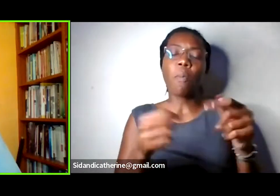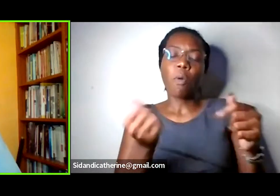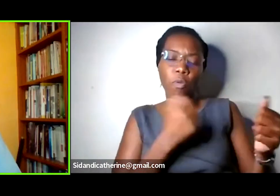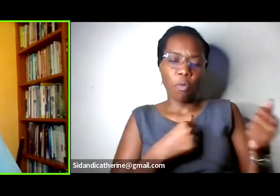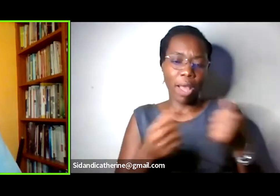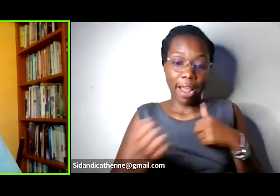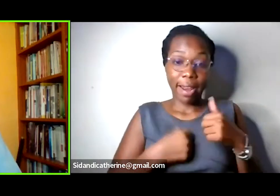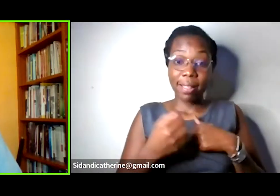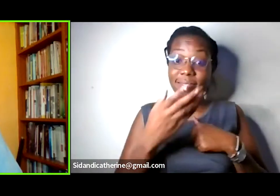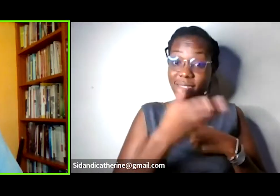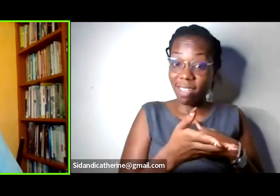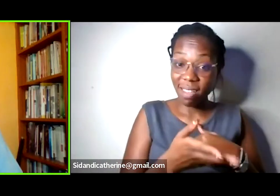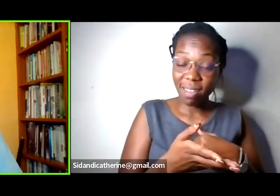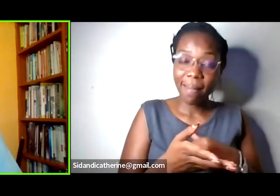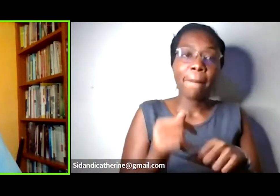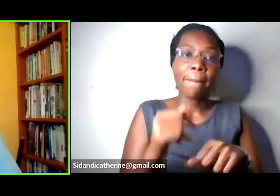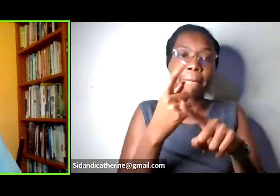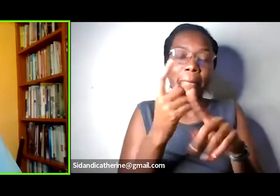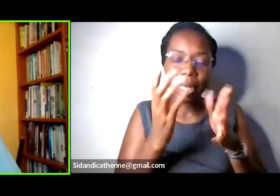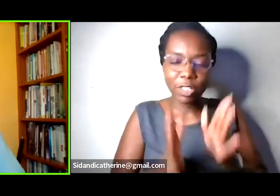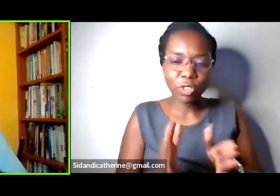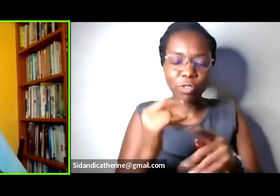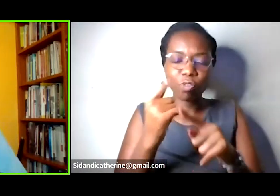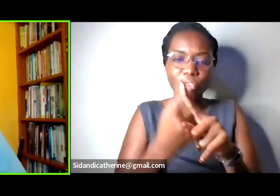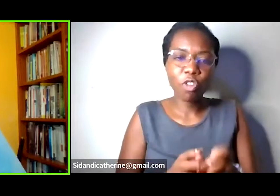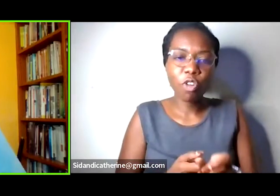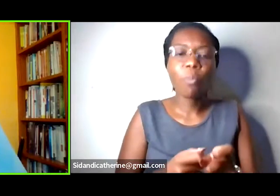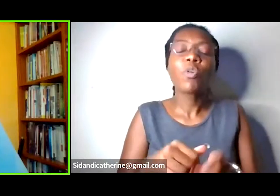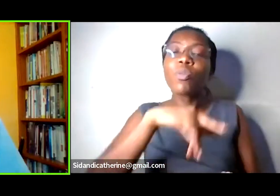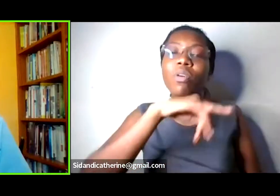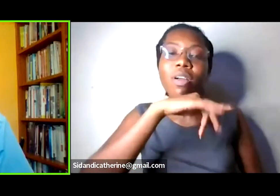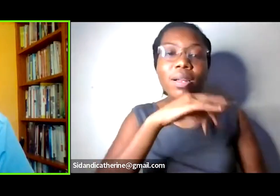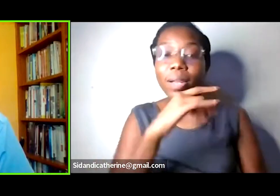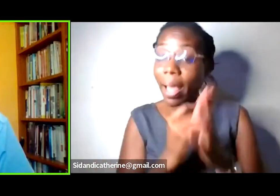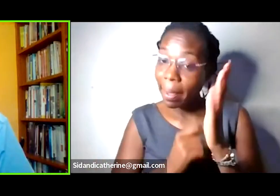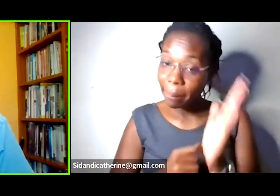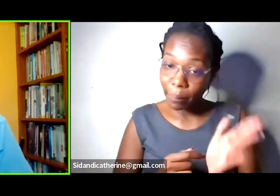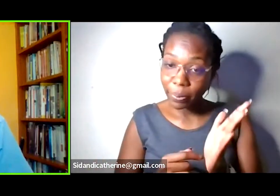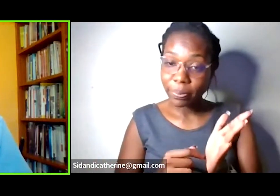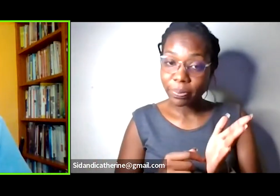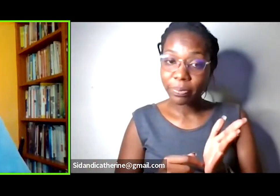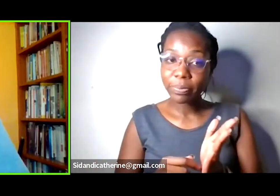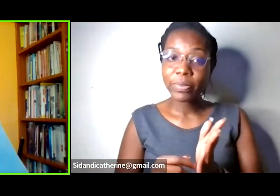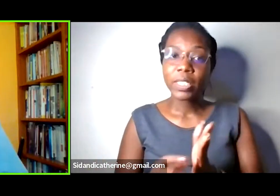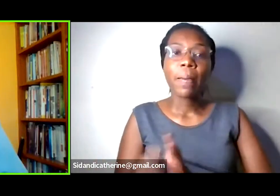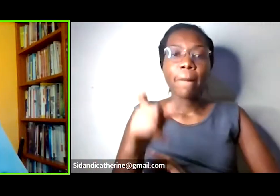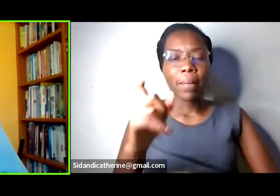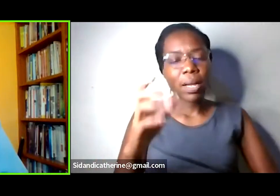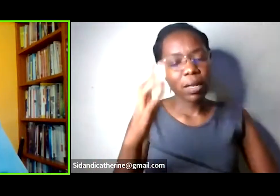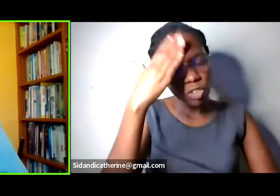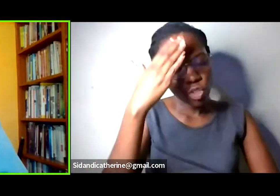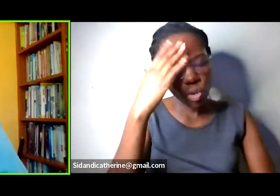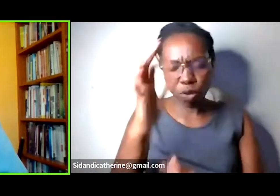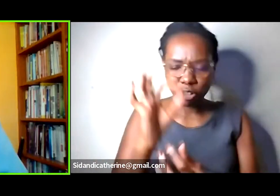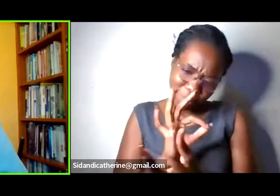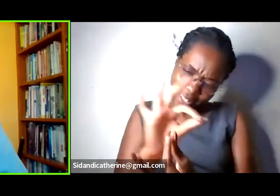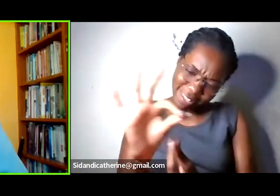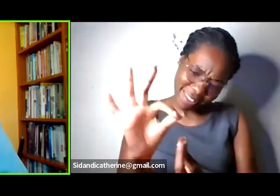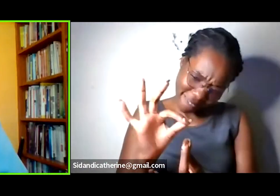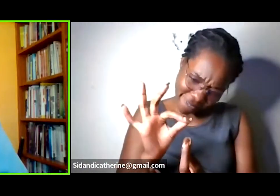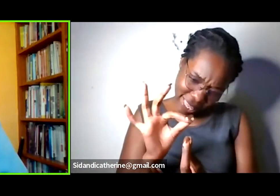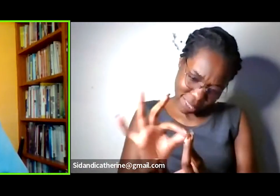equivalent of going into the marketplace and saying, where? No one is called where. Okay. Or